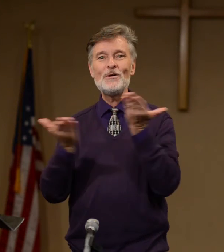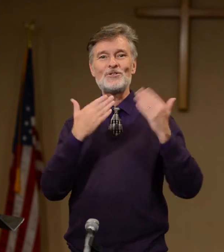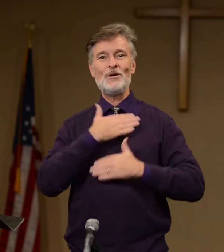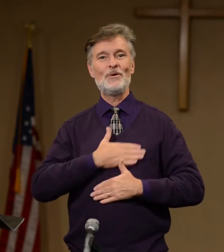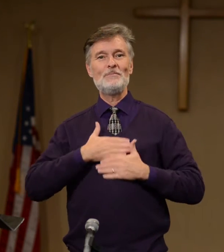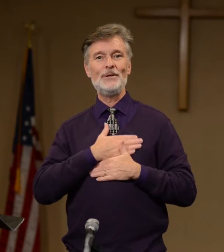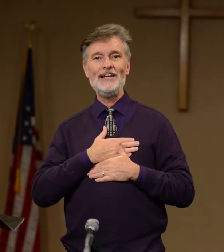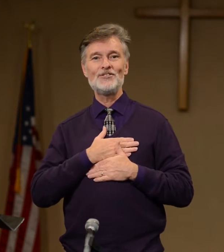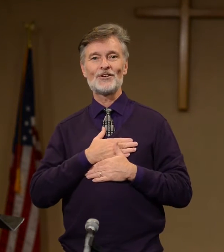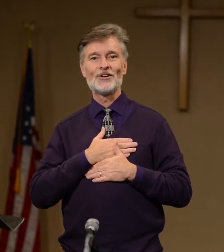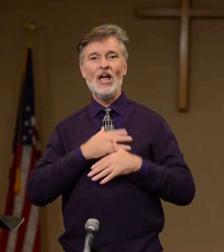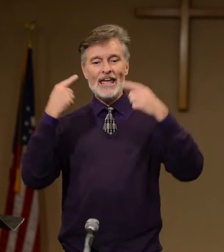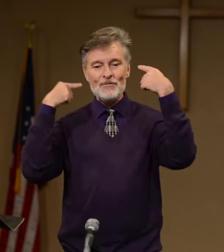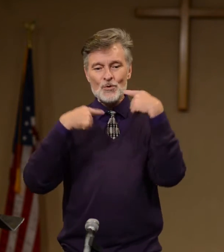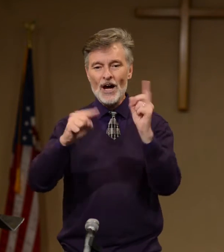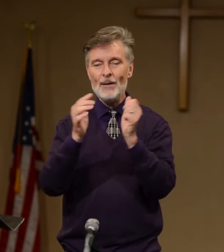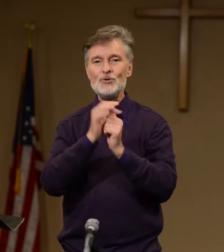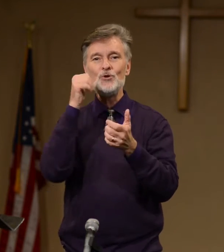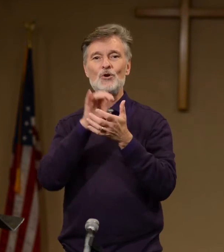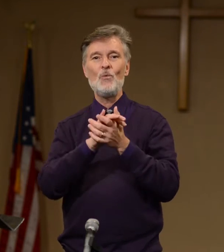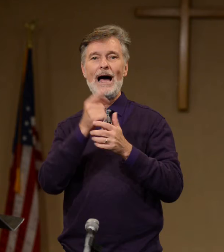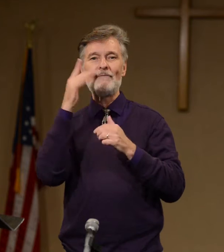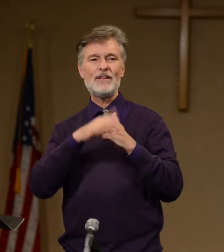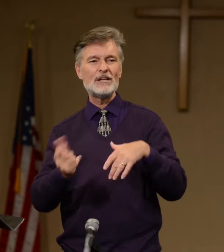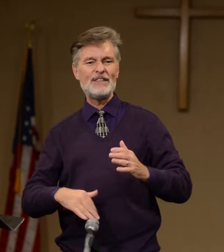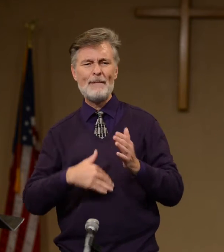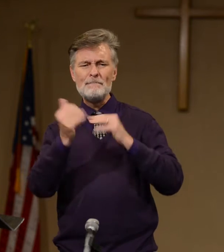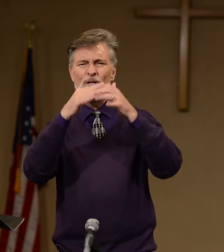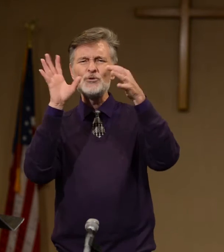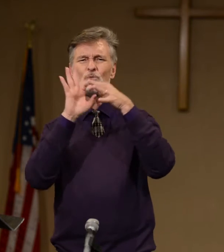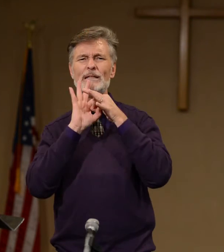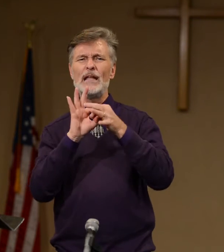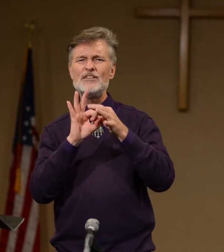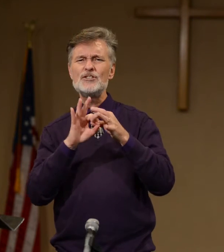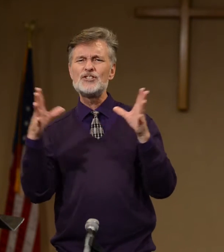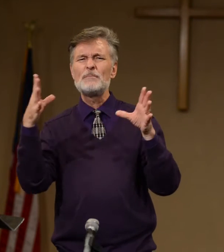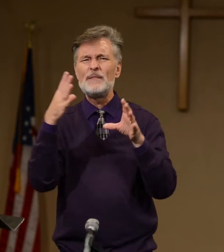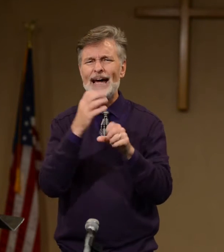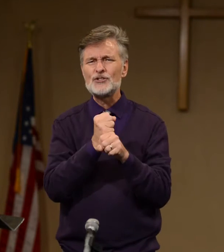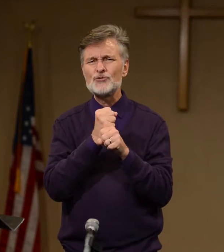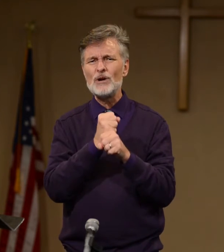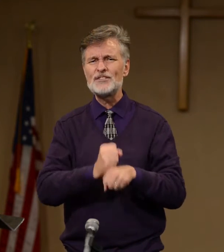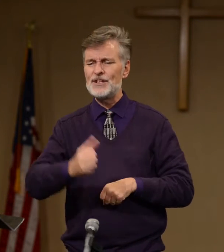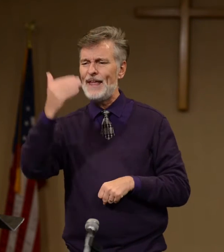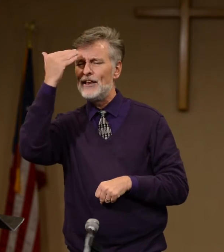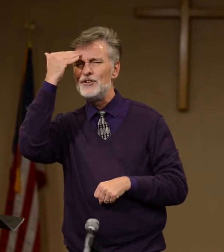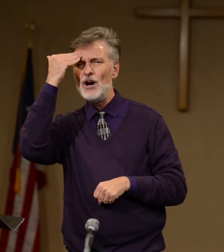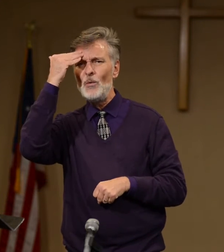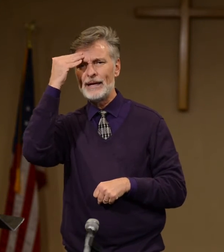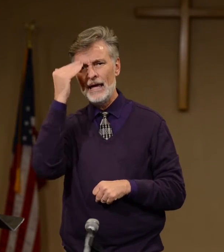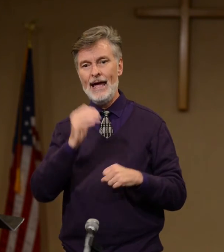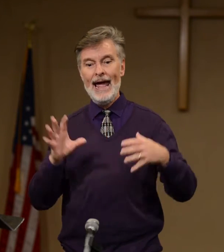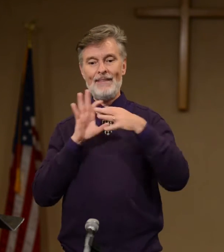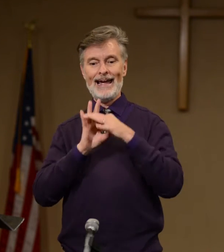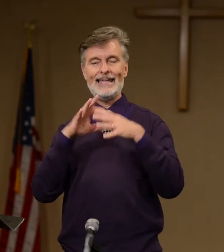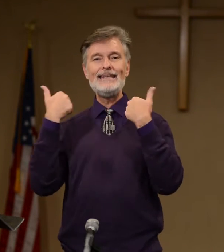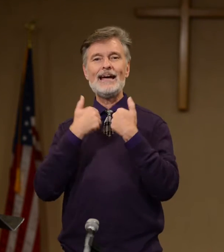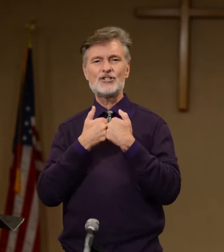going to bring pleasure. If you come to your wife, there is that built relationship and that trust and that knowing and that connection